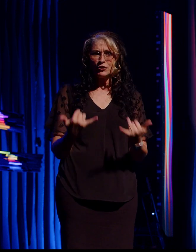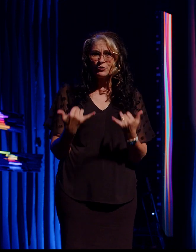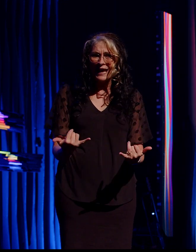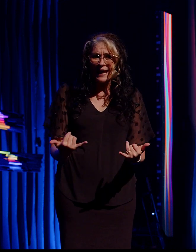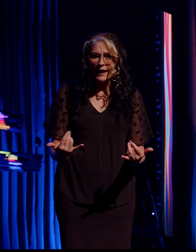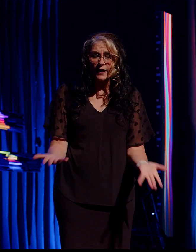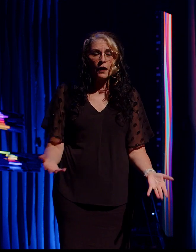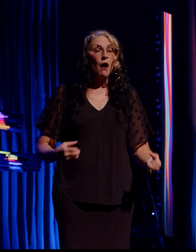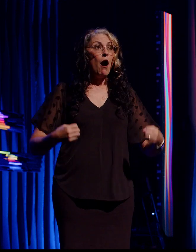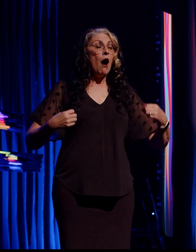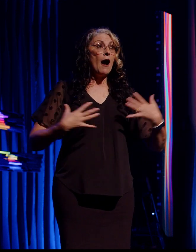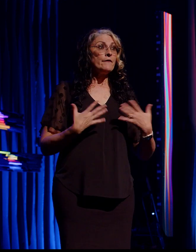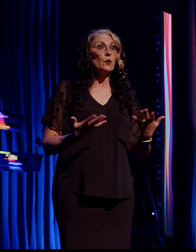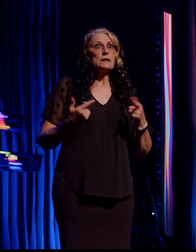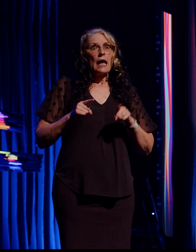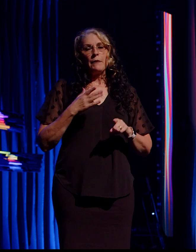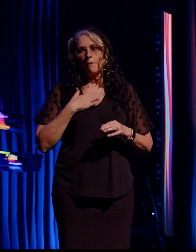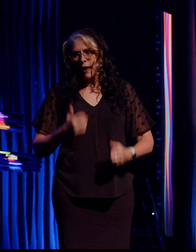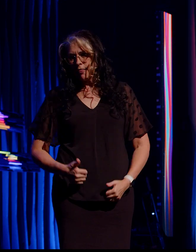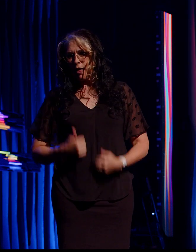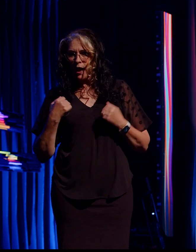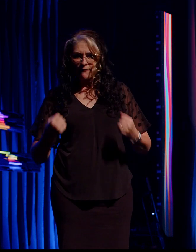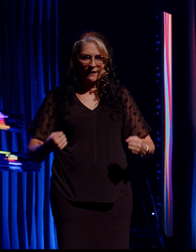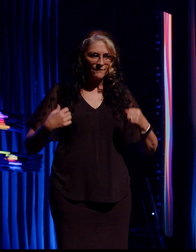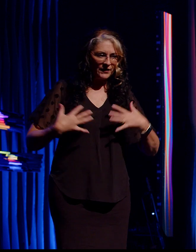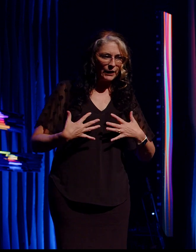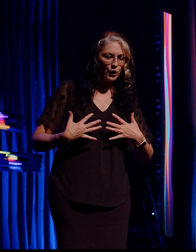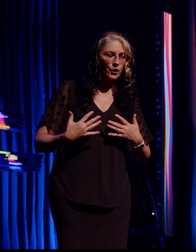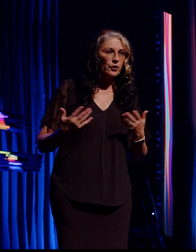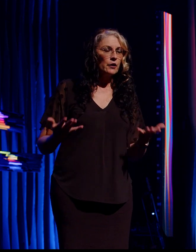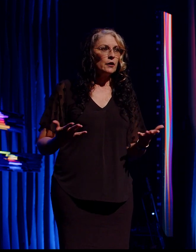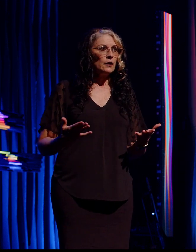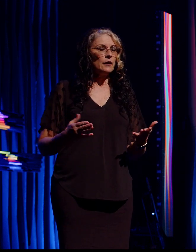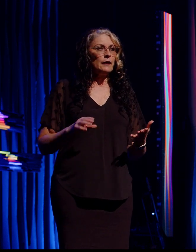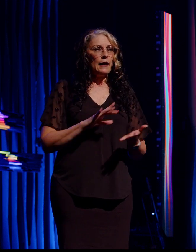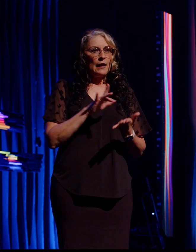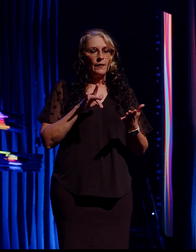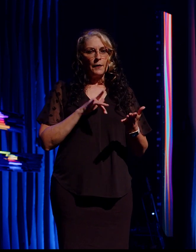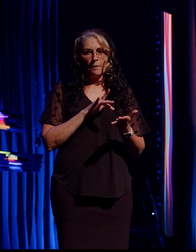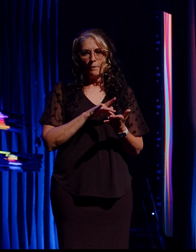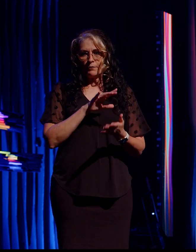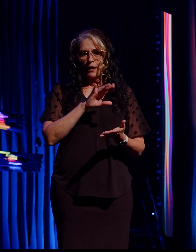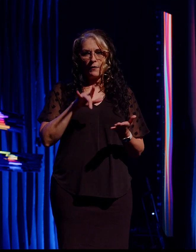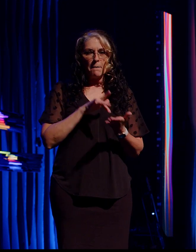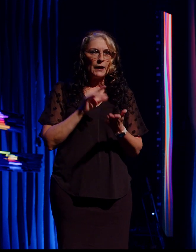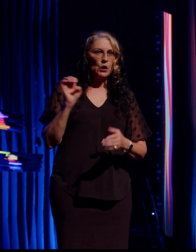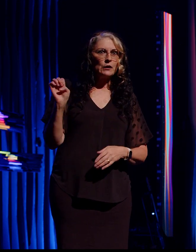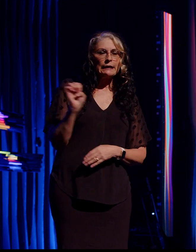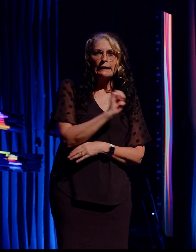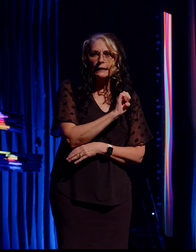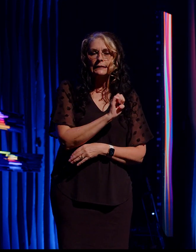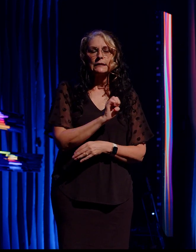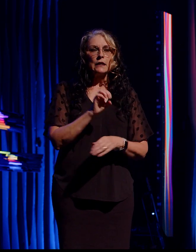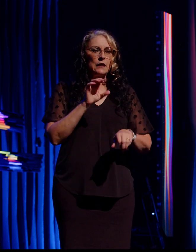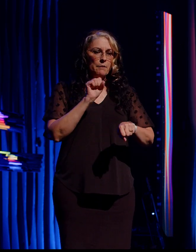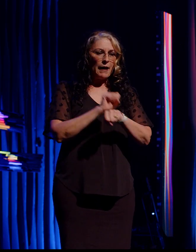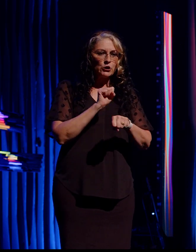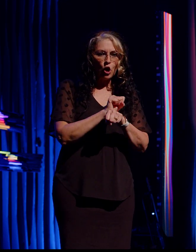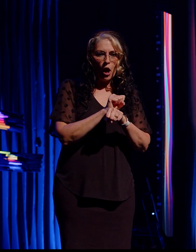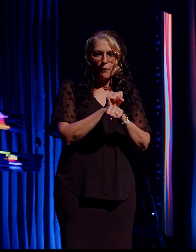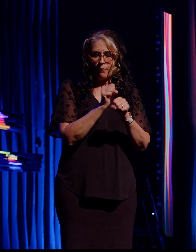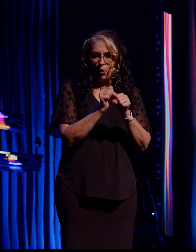age. We fear what's happening in our lives. We fear what's happening in the Middle East. We fear losing our jobs. We